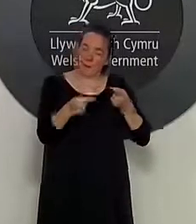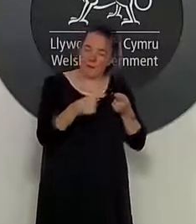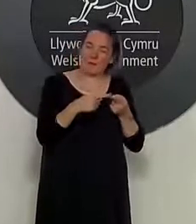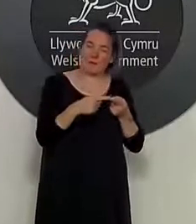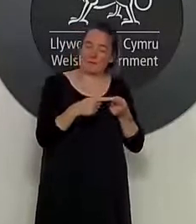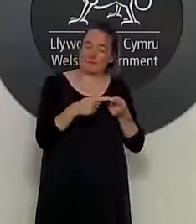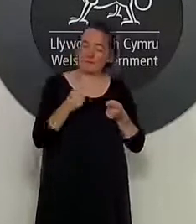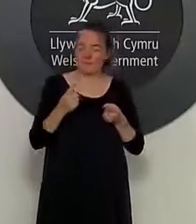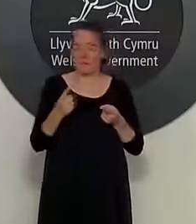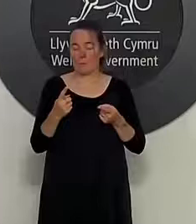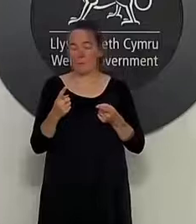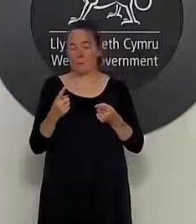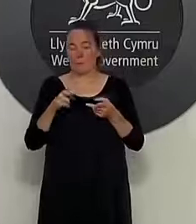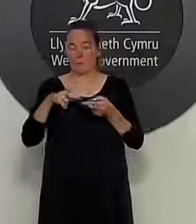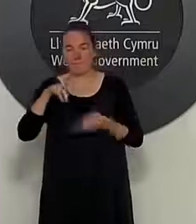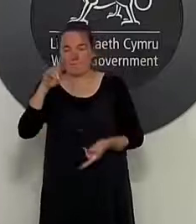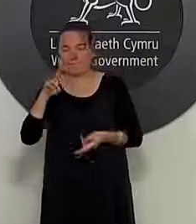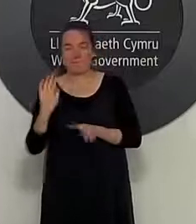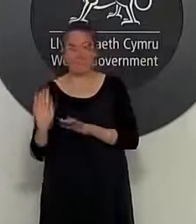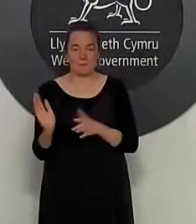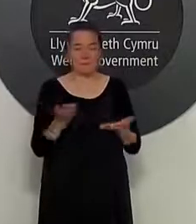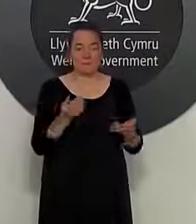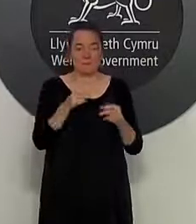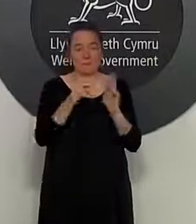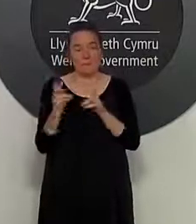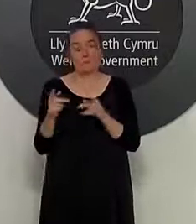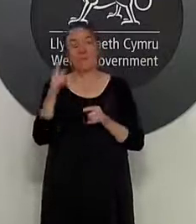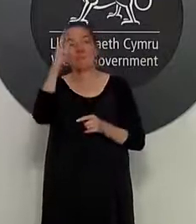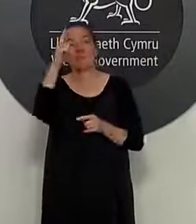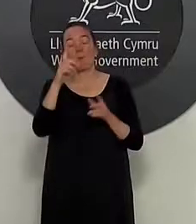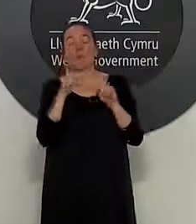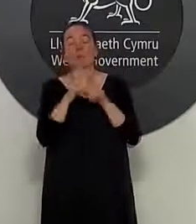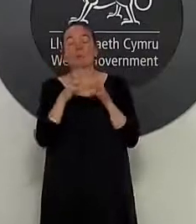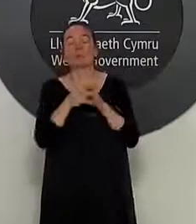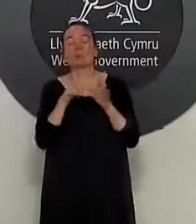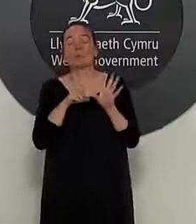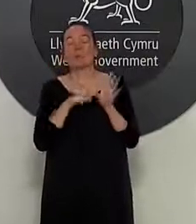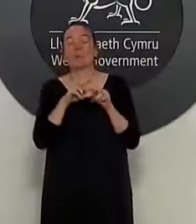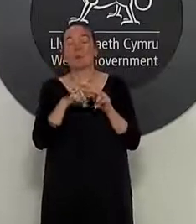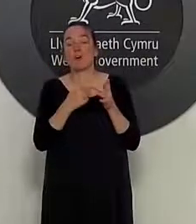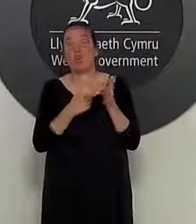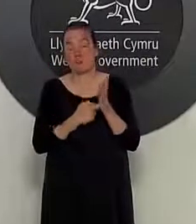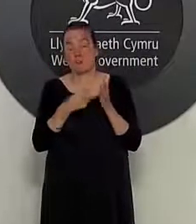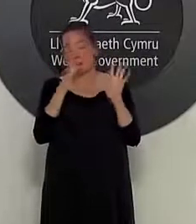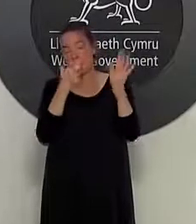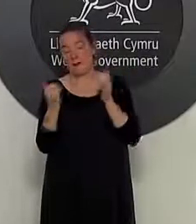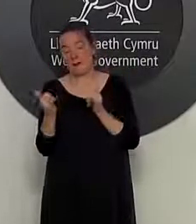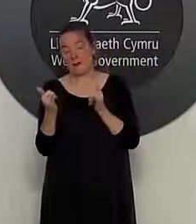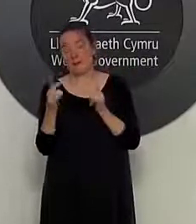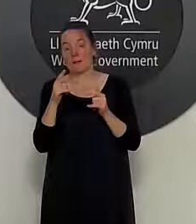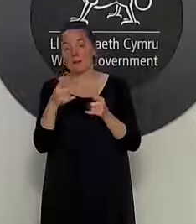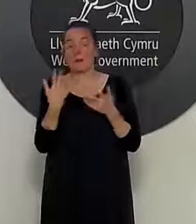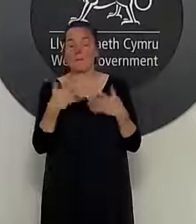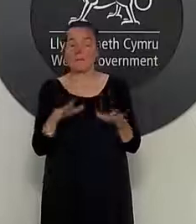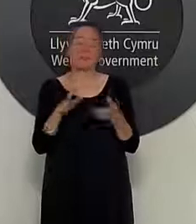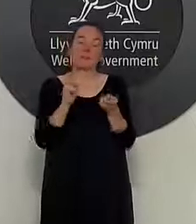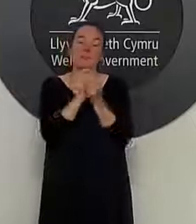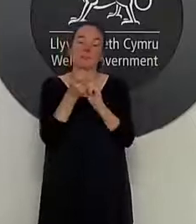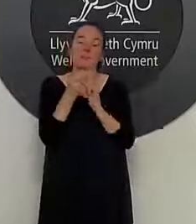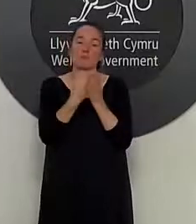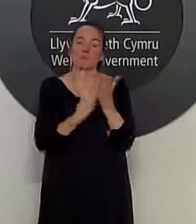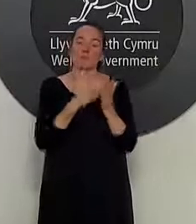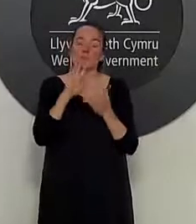increase the supply of housing. In the Drakeford pilot area, for example, we have changed the rules on the home buy